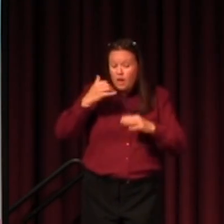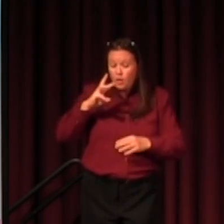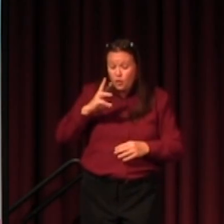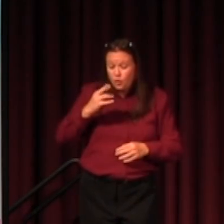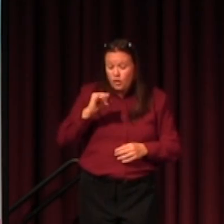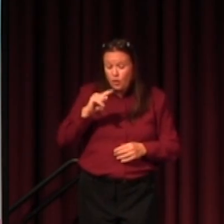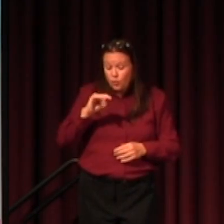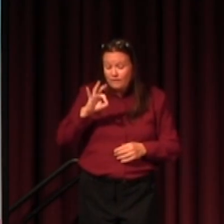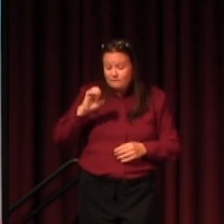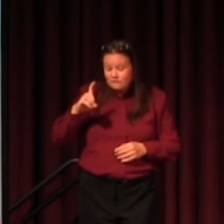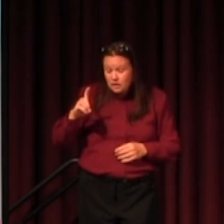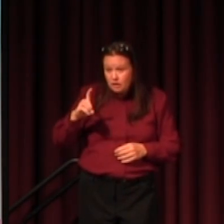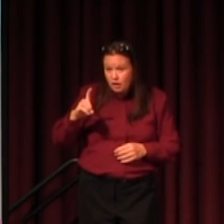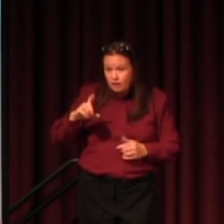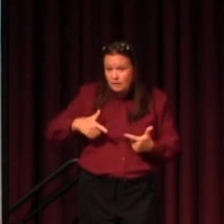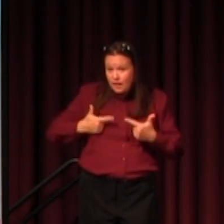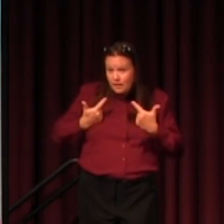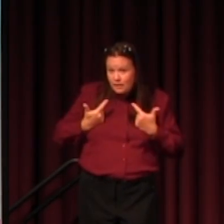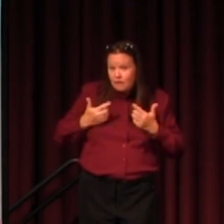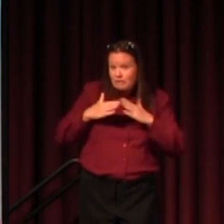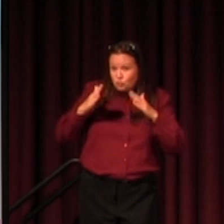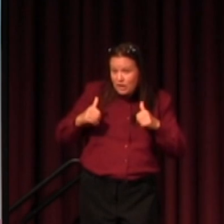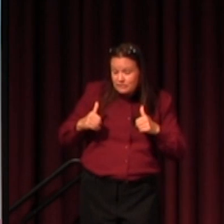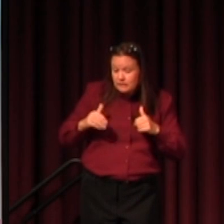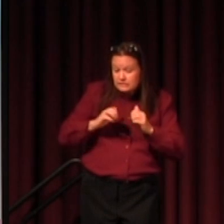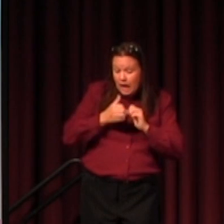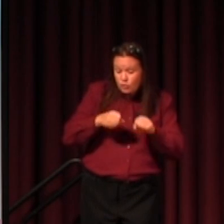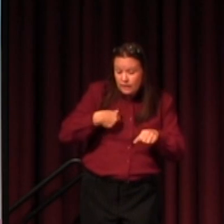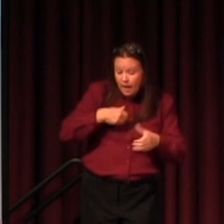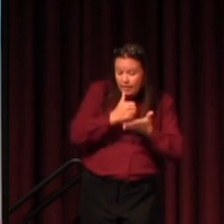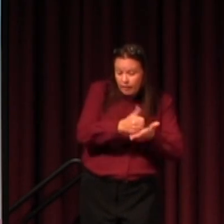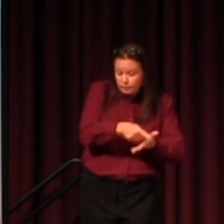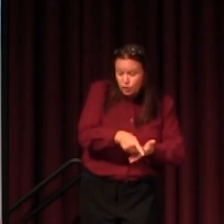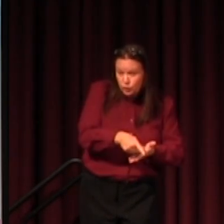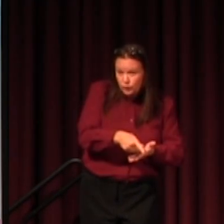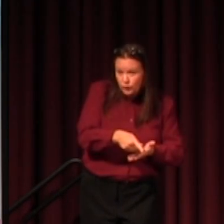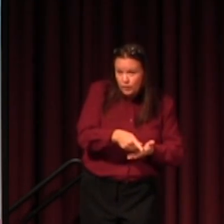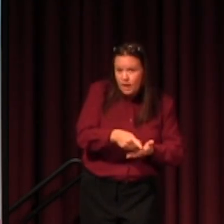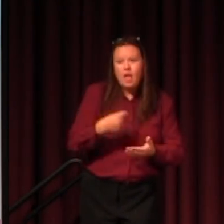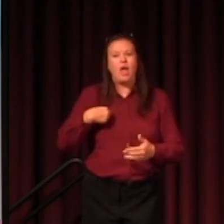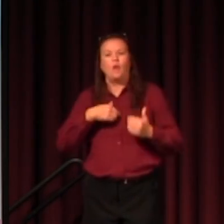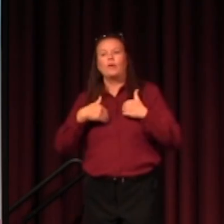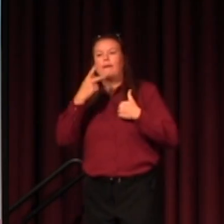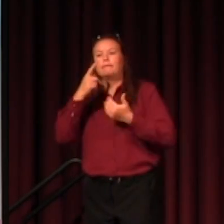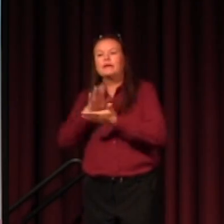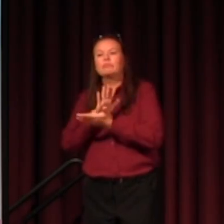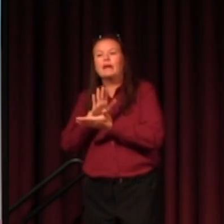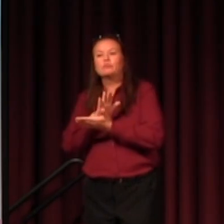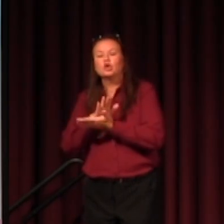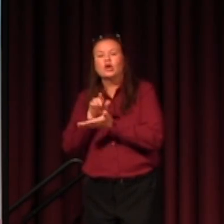you? And then they had to write down a message on a pink pad.